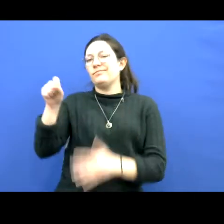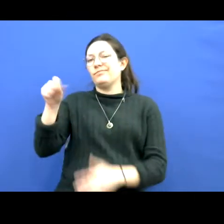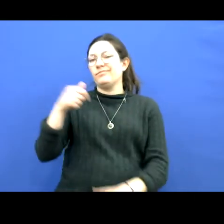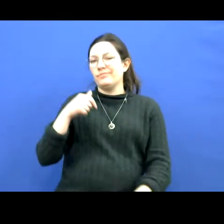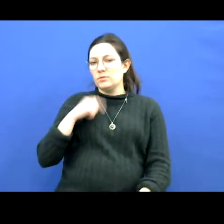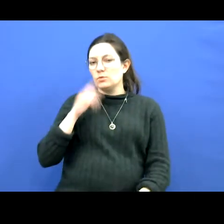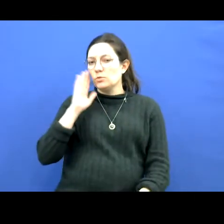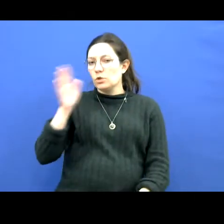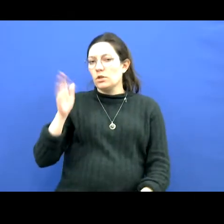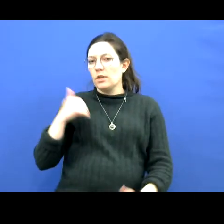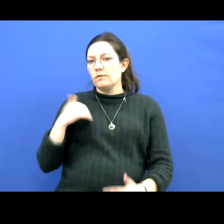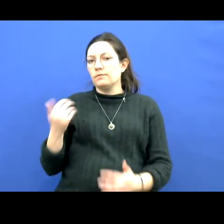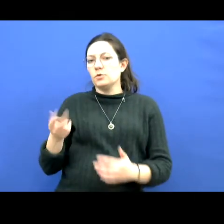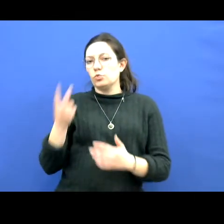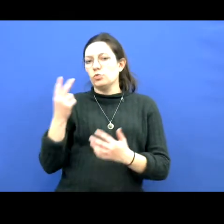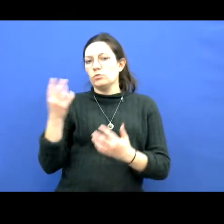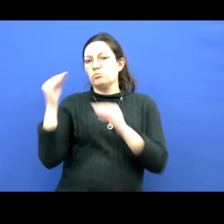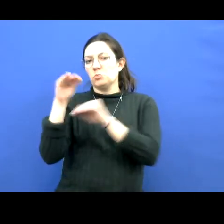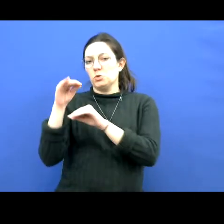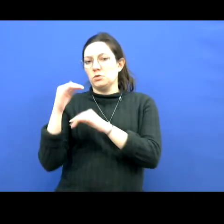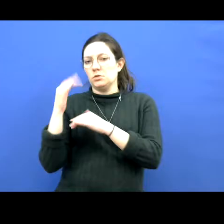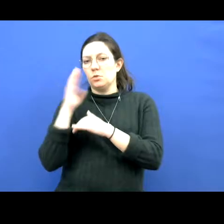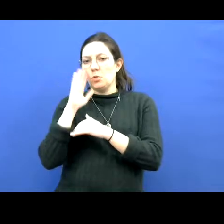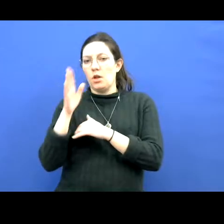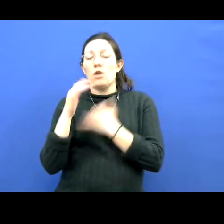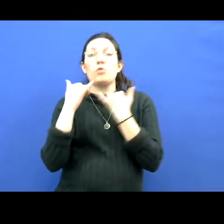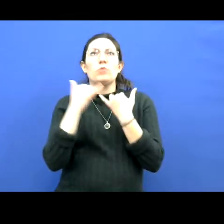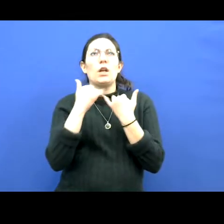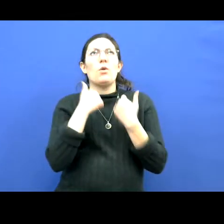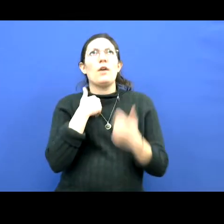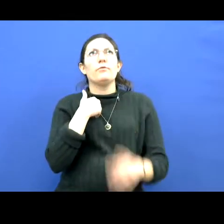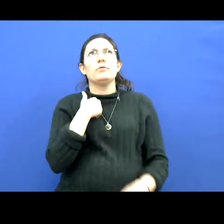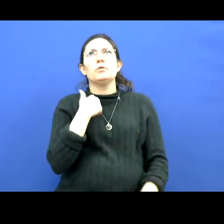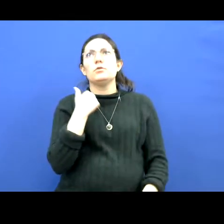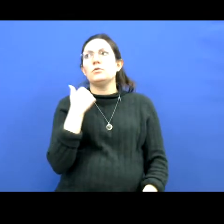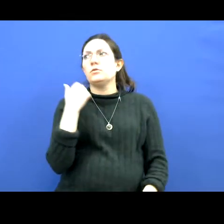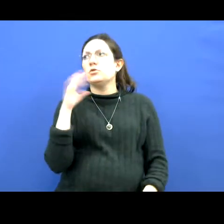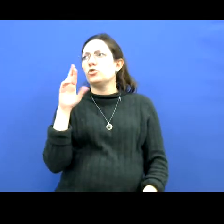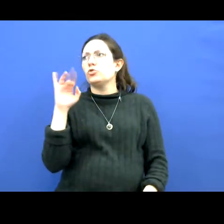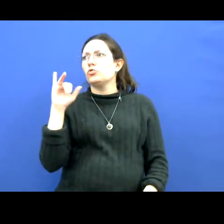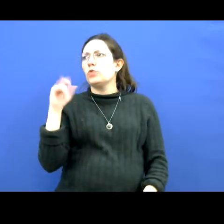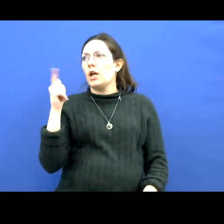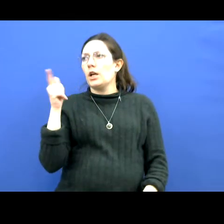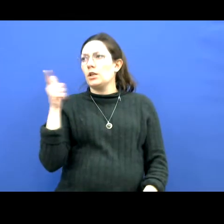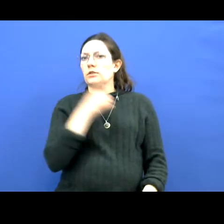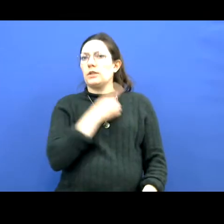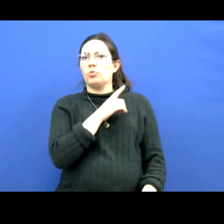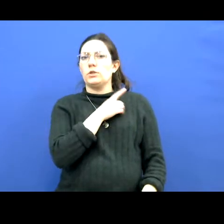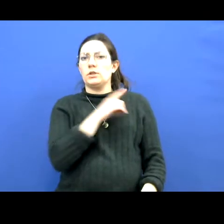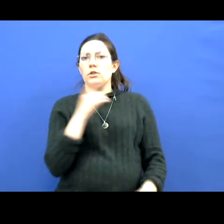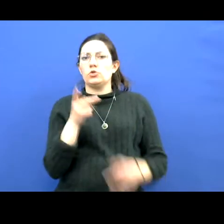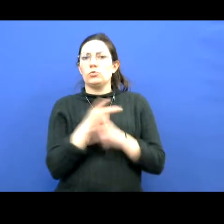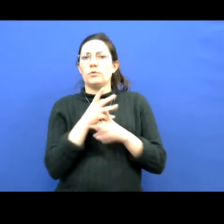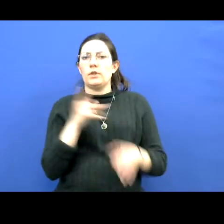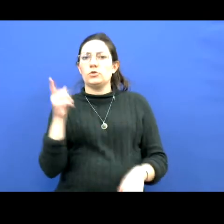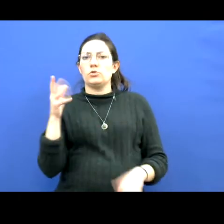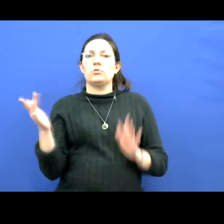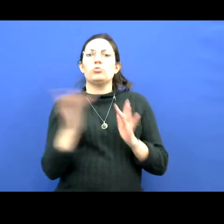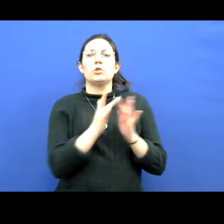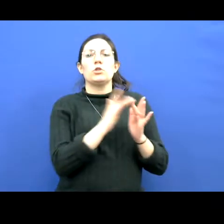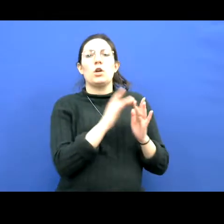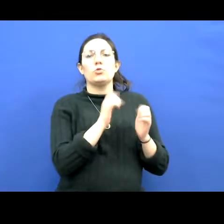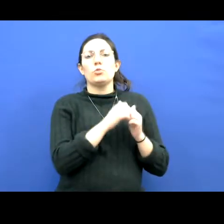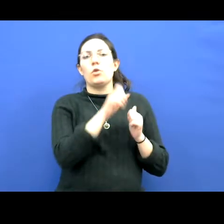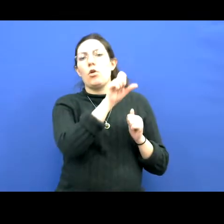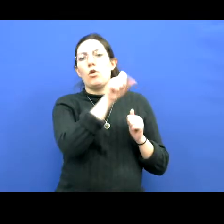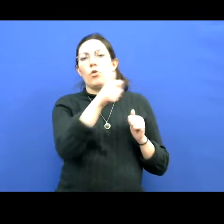I didn't want to put, right now I've only got the two. Craig reached out to a couple of the other, but I